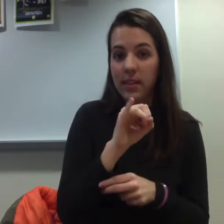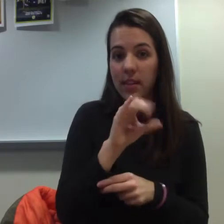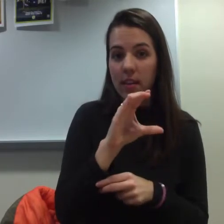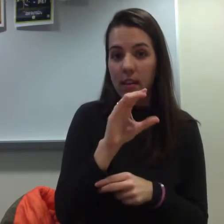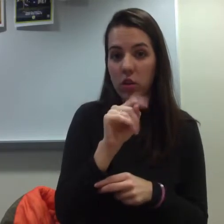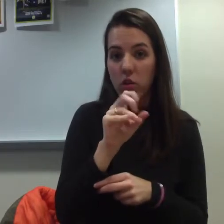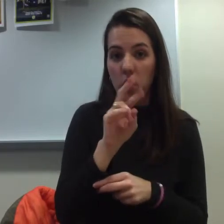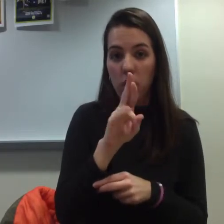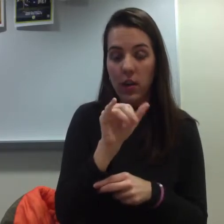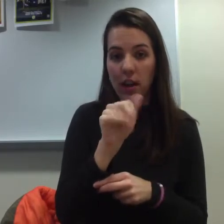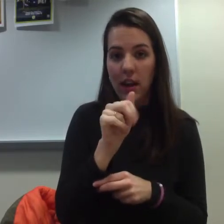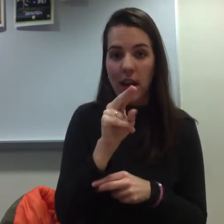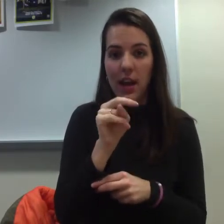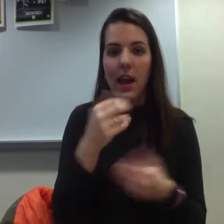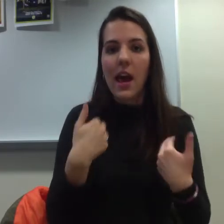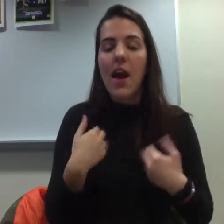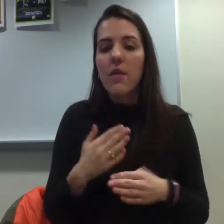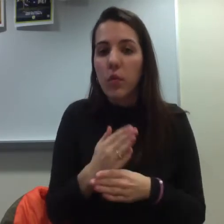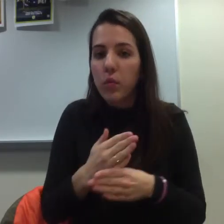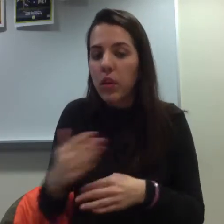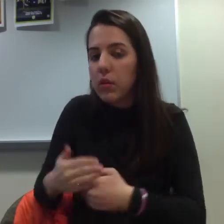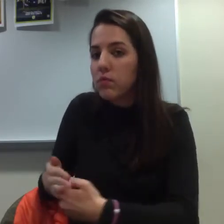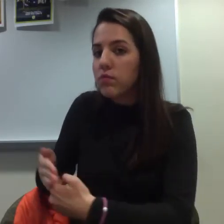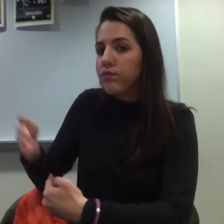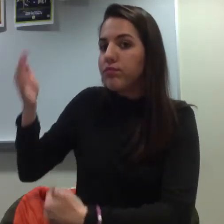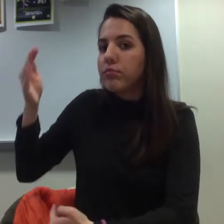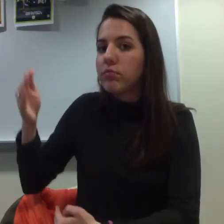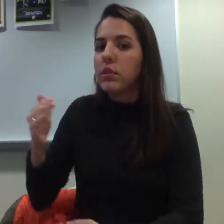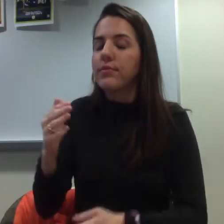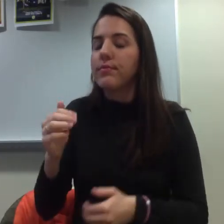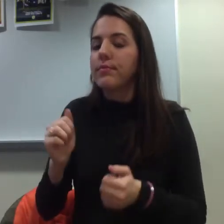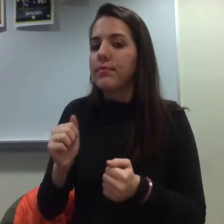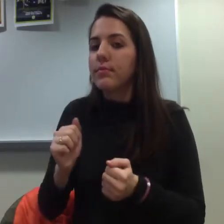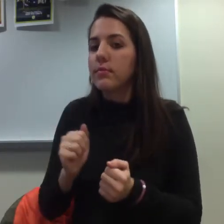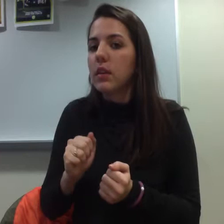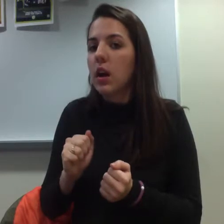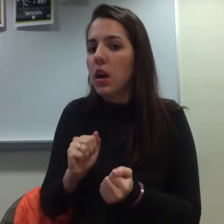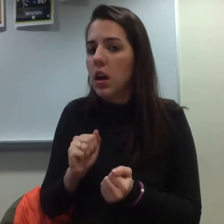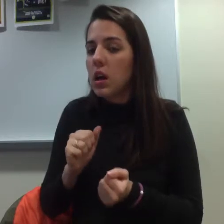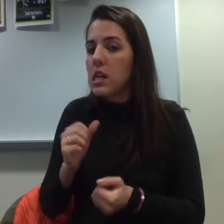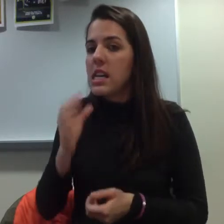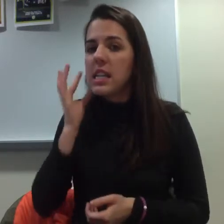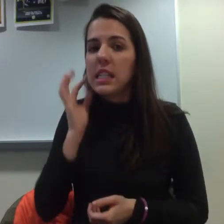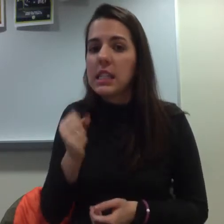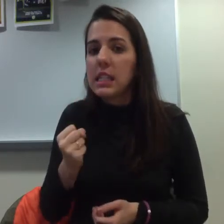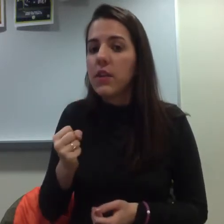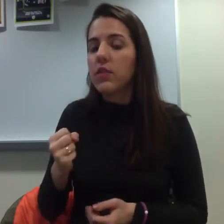And it's a beautiful room with lots of prints, botanical prints that were popular in Victorian